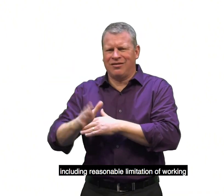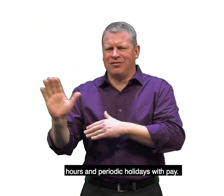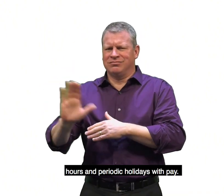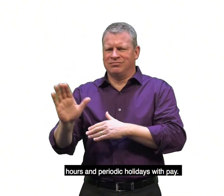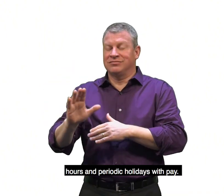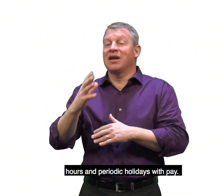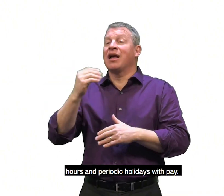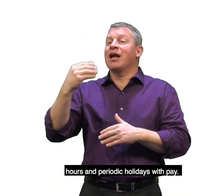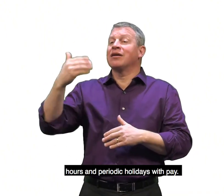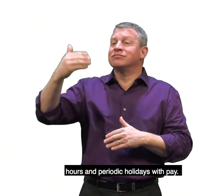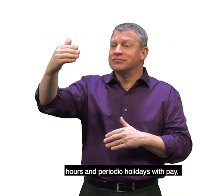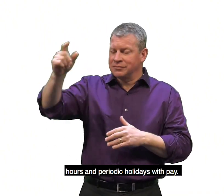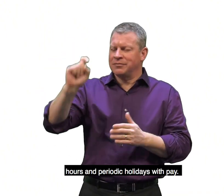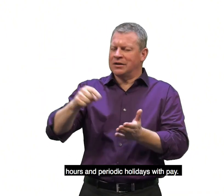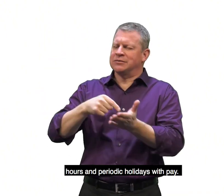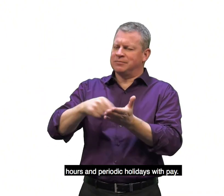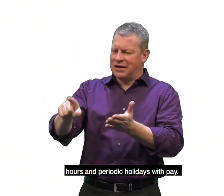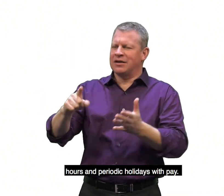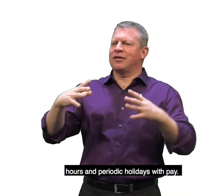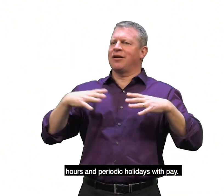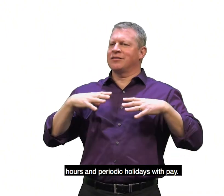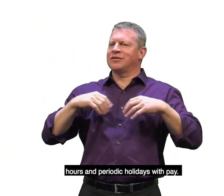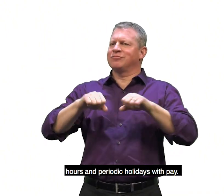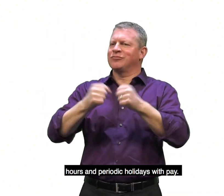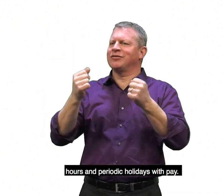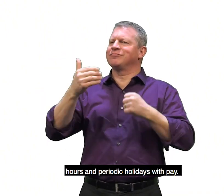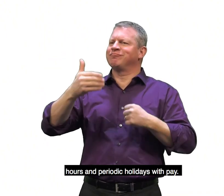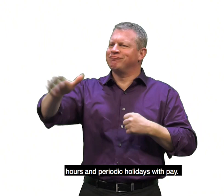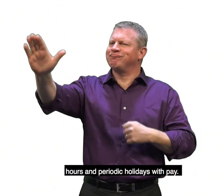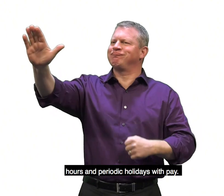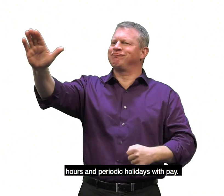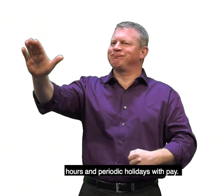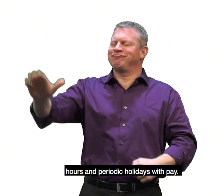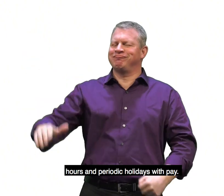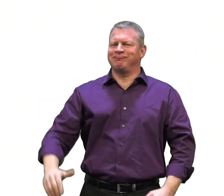working hours and periodic holidays with pay.